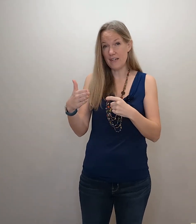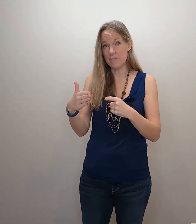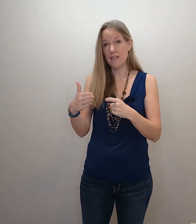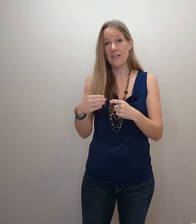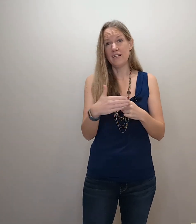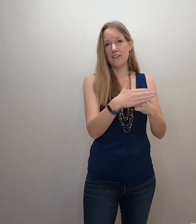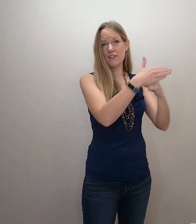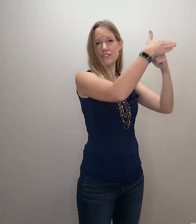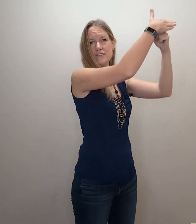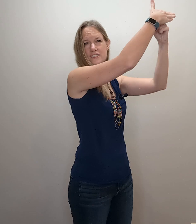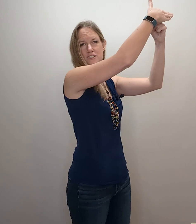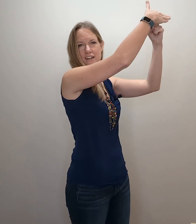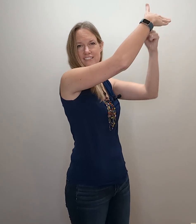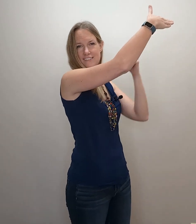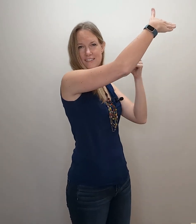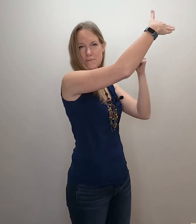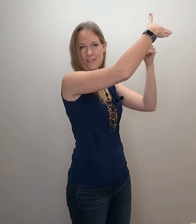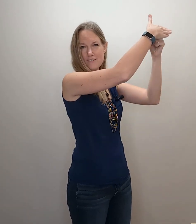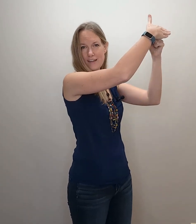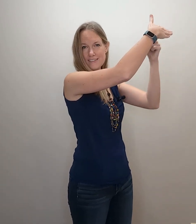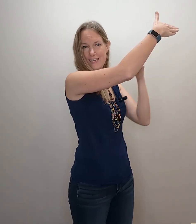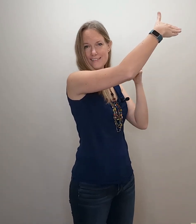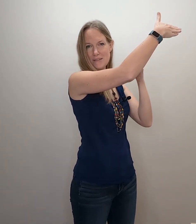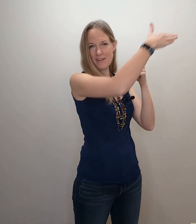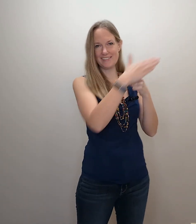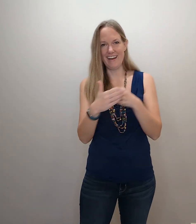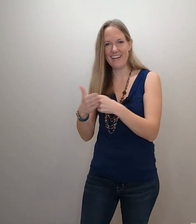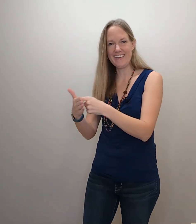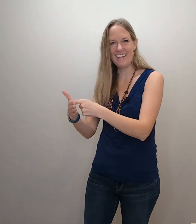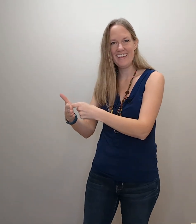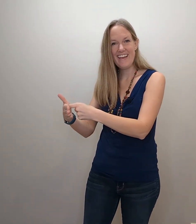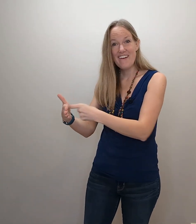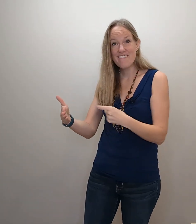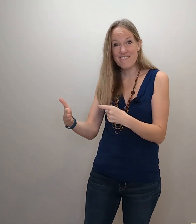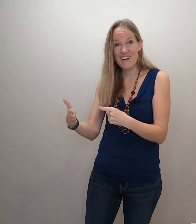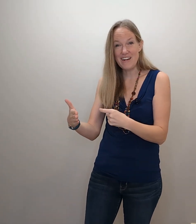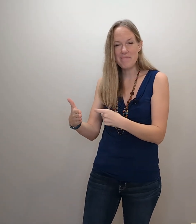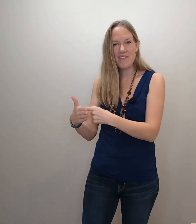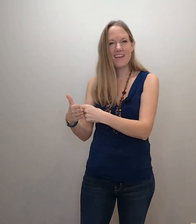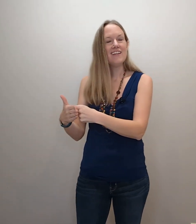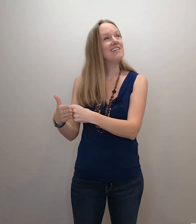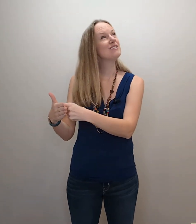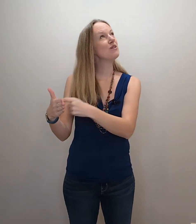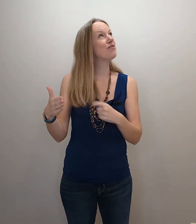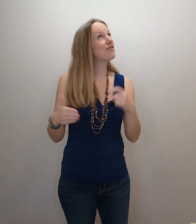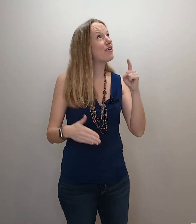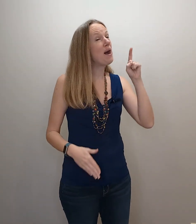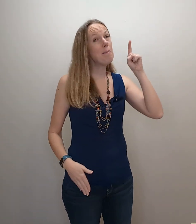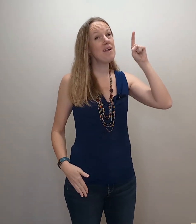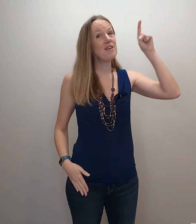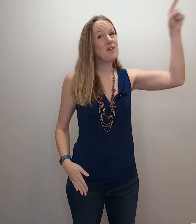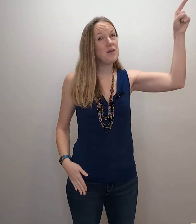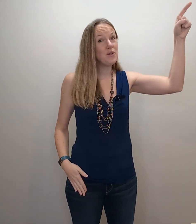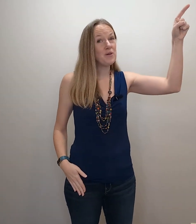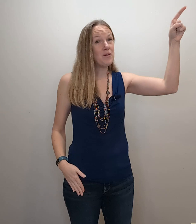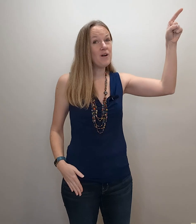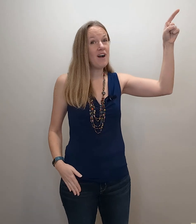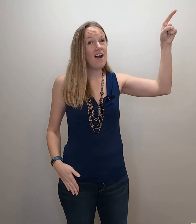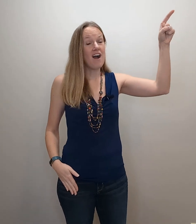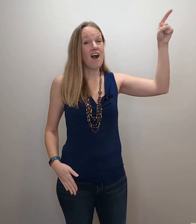from. Now you could do this directionally, but then you guys can't see my sign. From. So from you